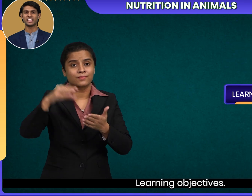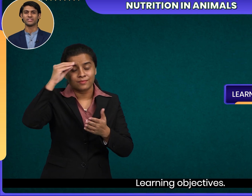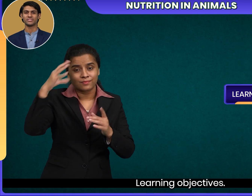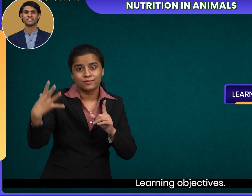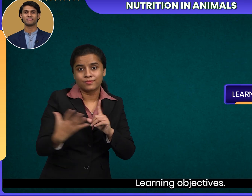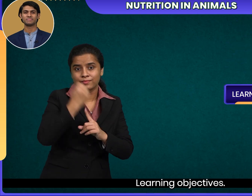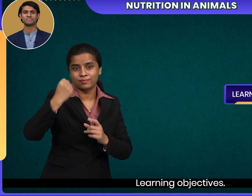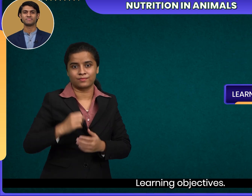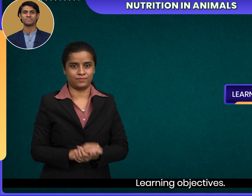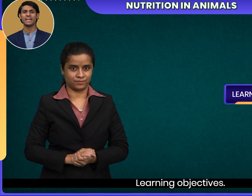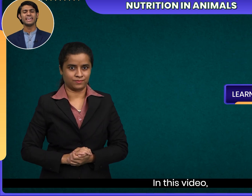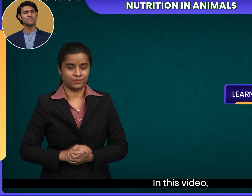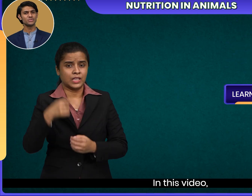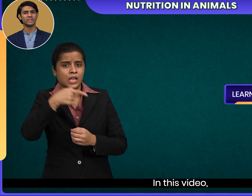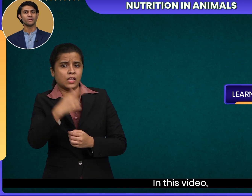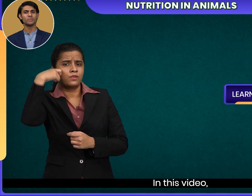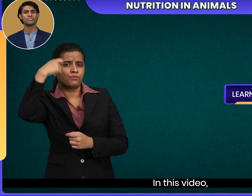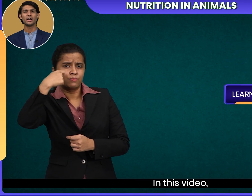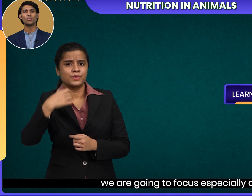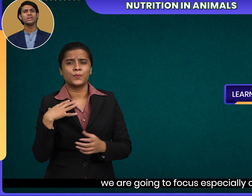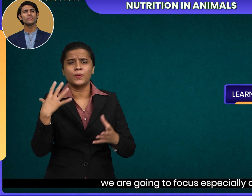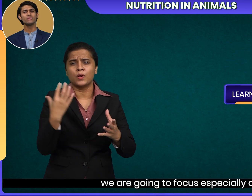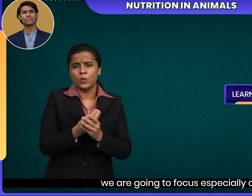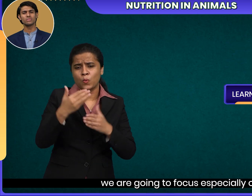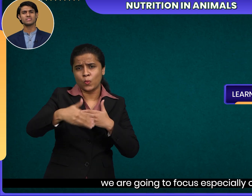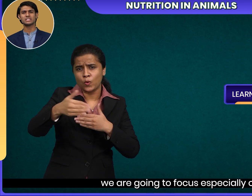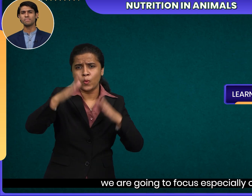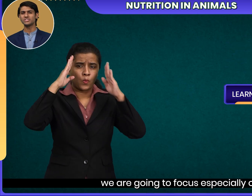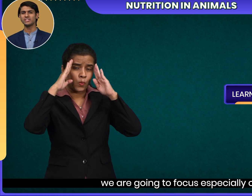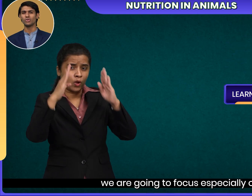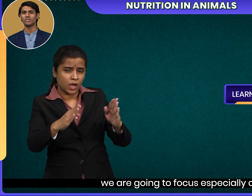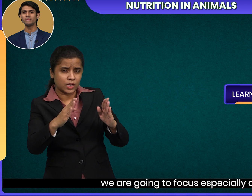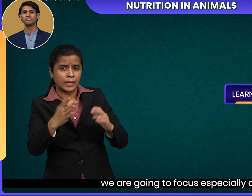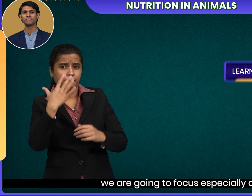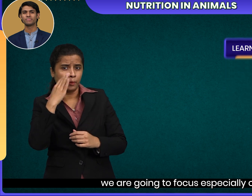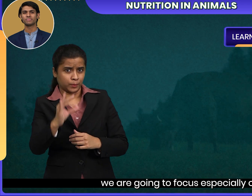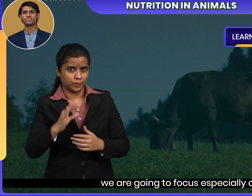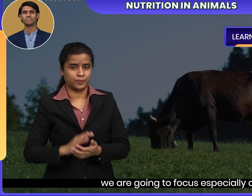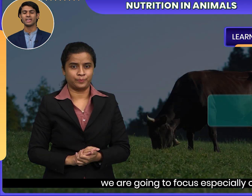Learning objectives. In this video, we are going to focus especially on